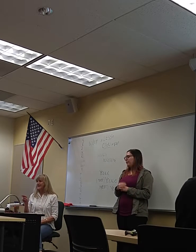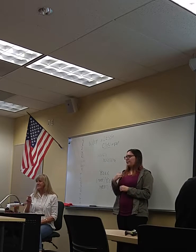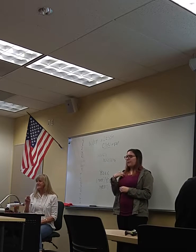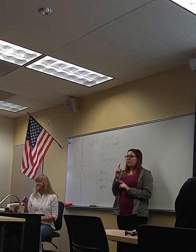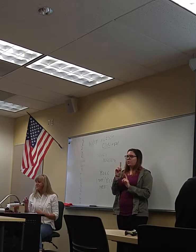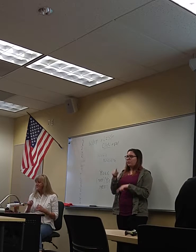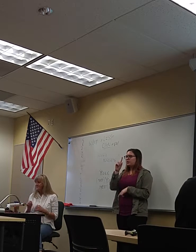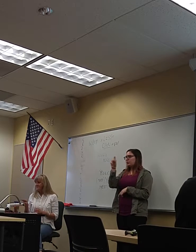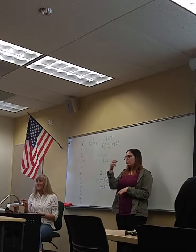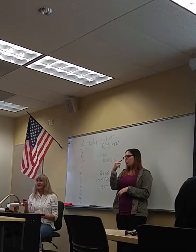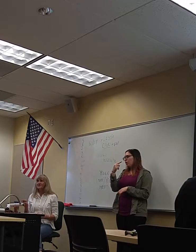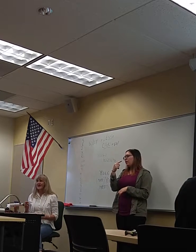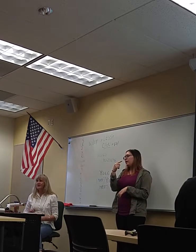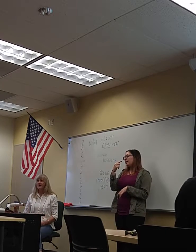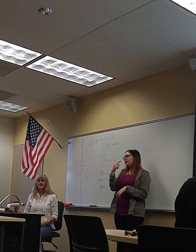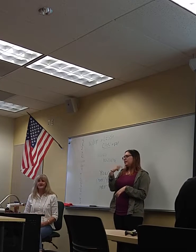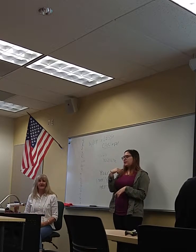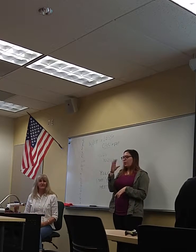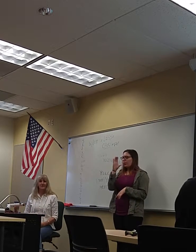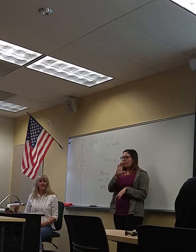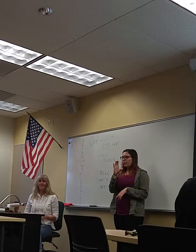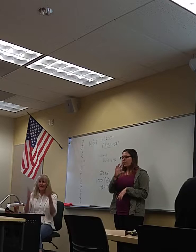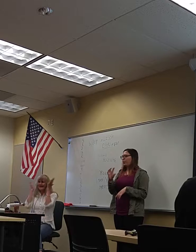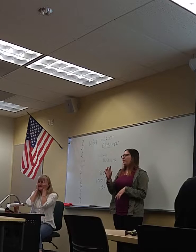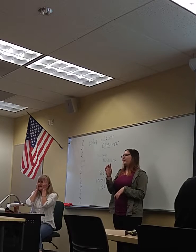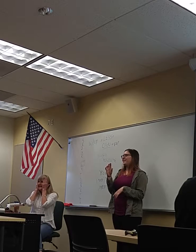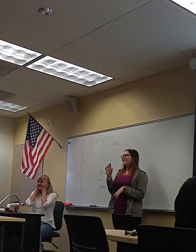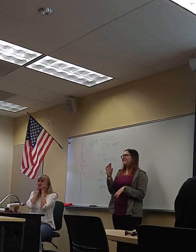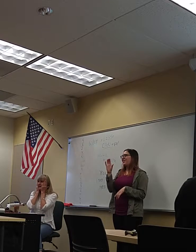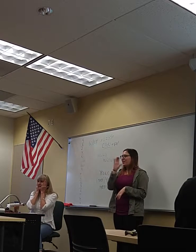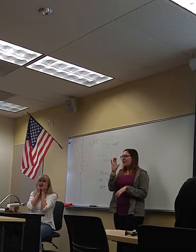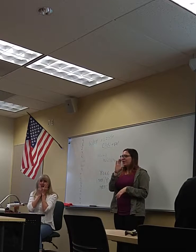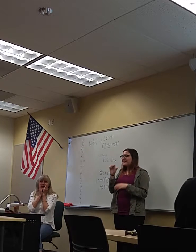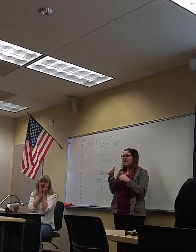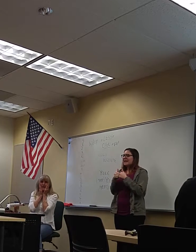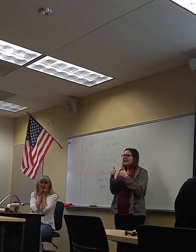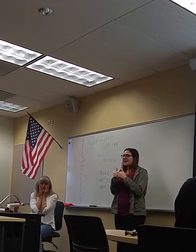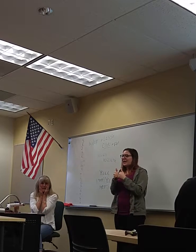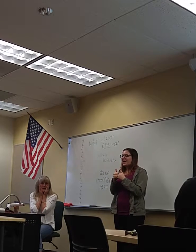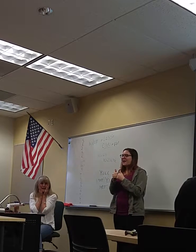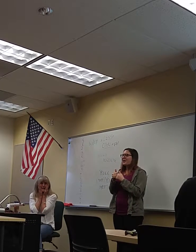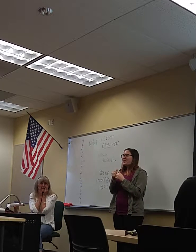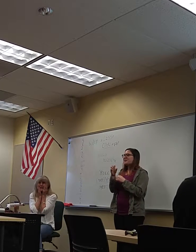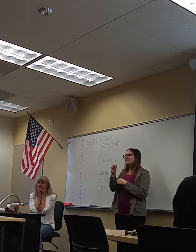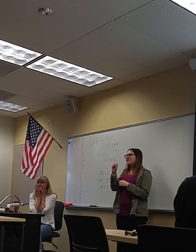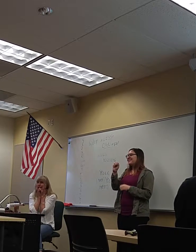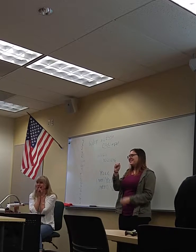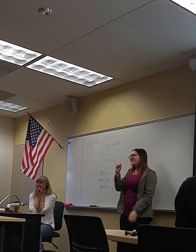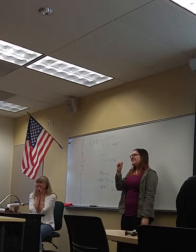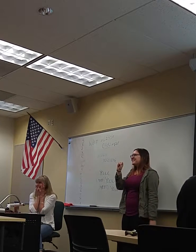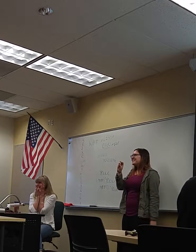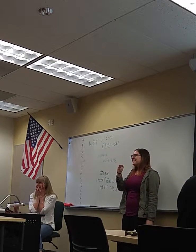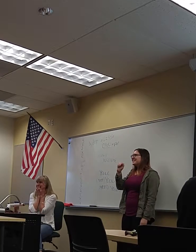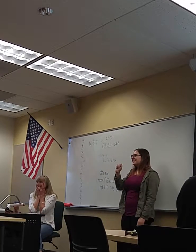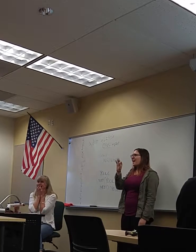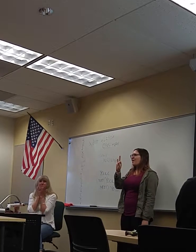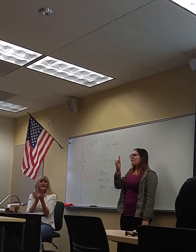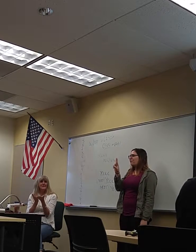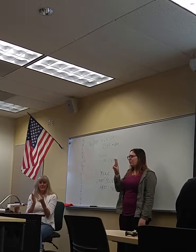games. There's a game called Snafu. I'm like, probably not a good name. Because what